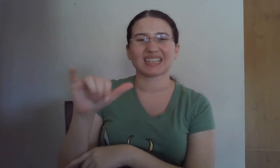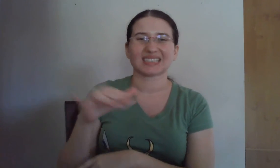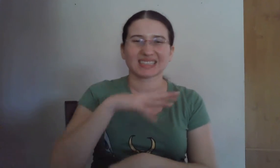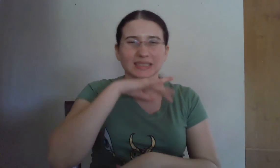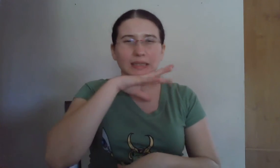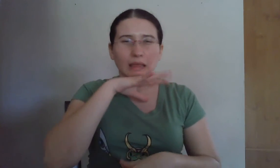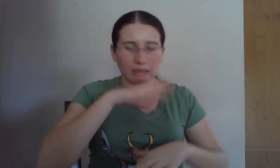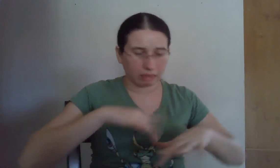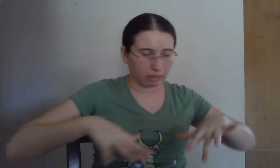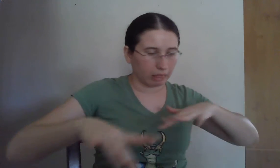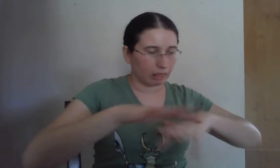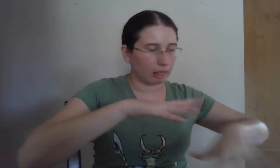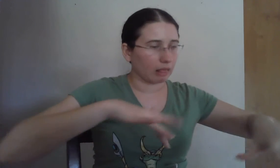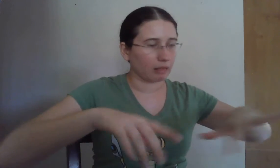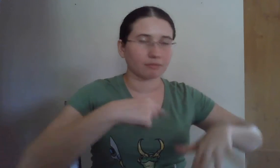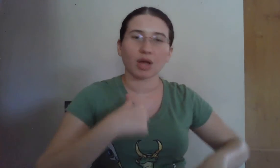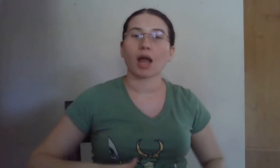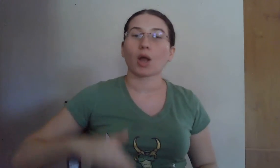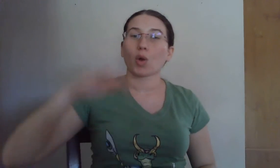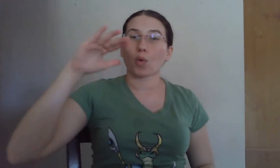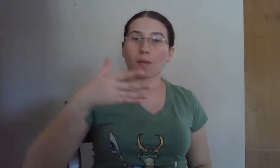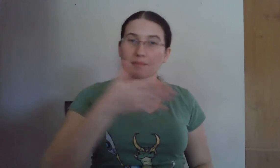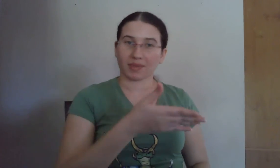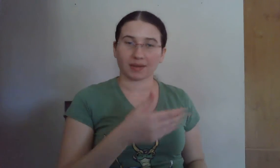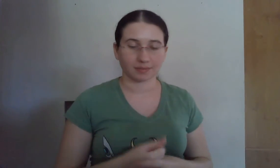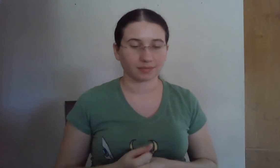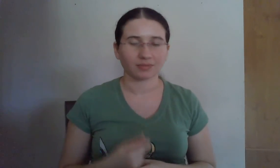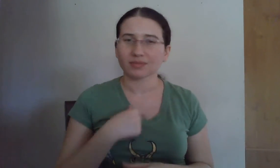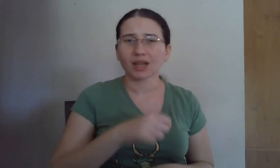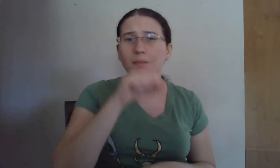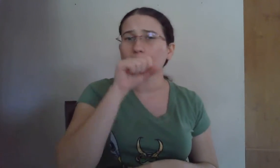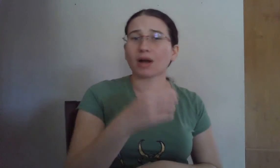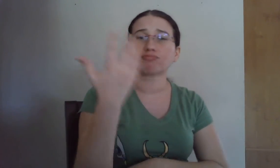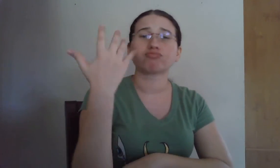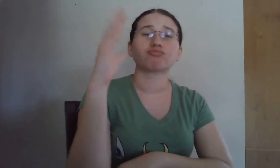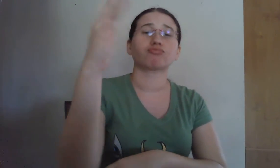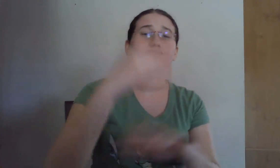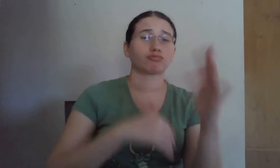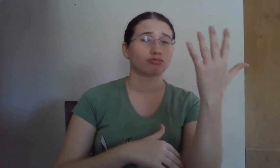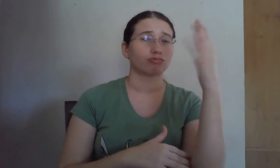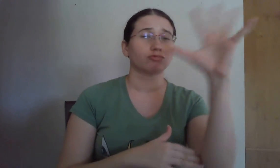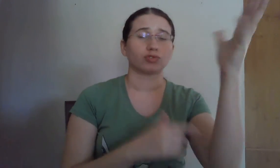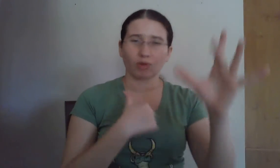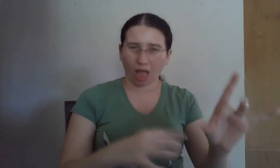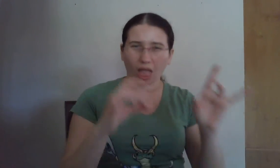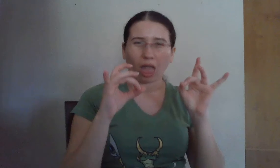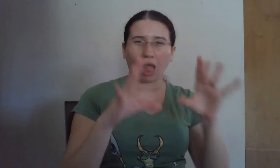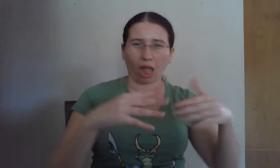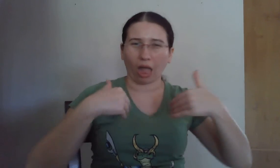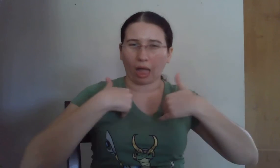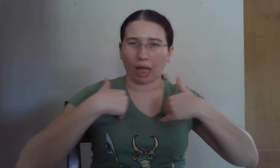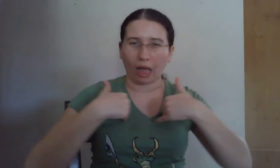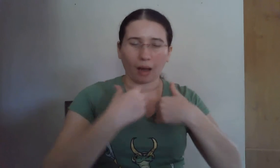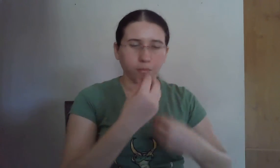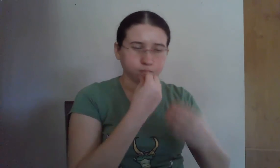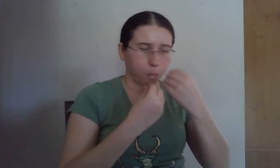wildlife, and so I grew up hating livestock because of the damage they were doing. And then my university